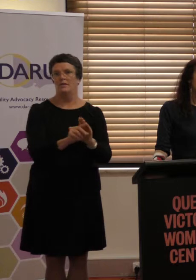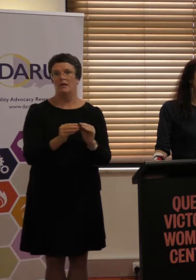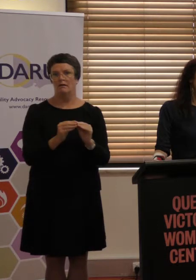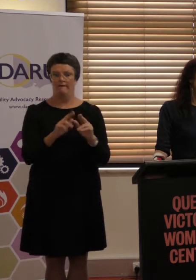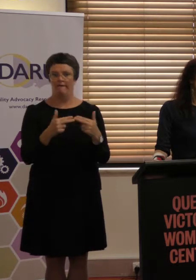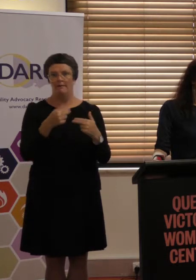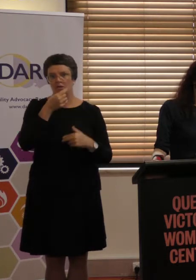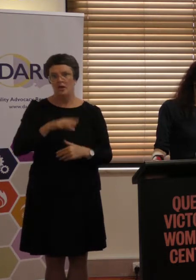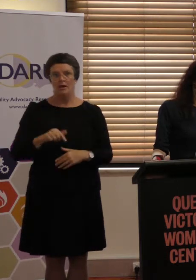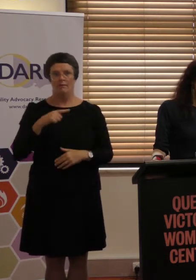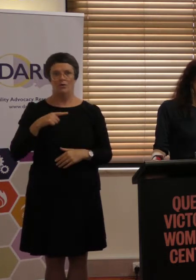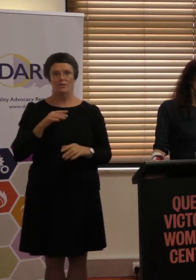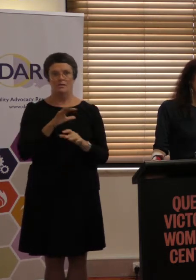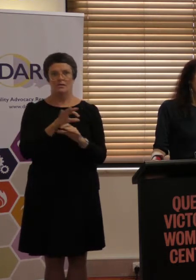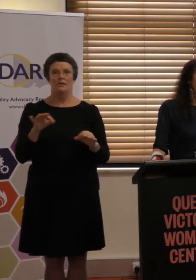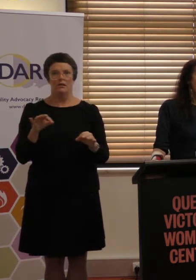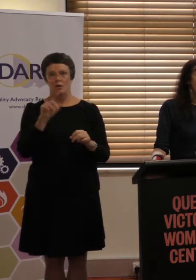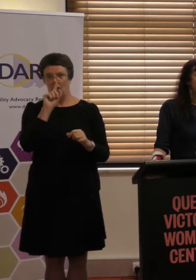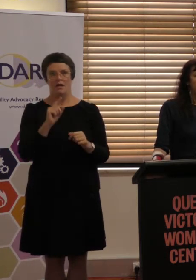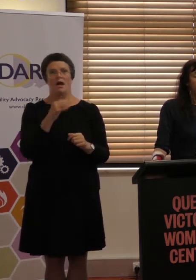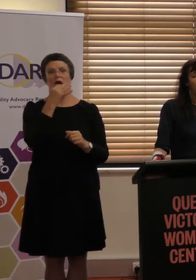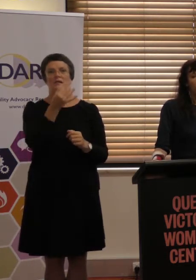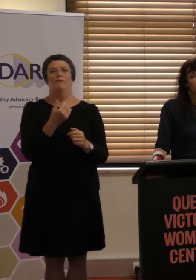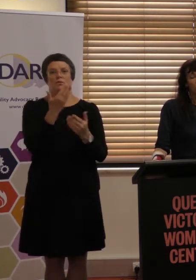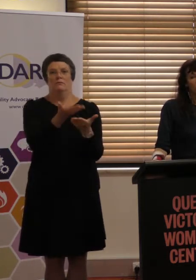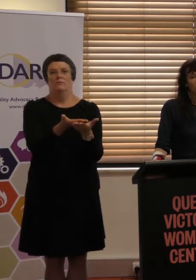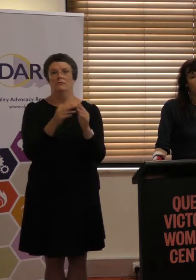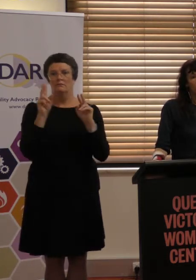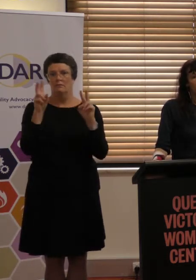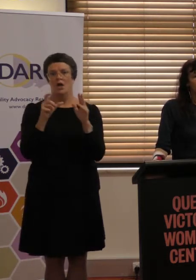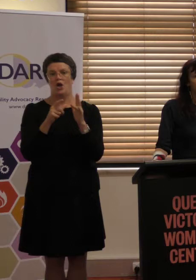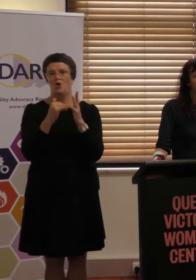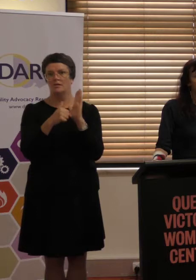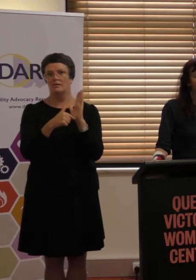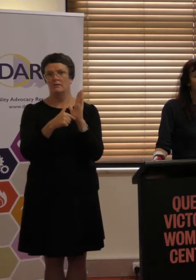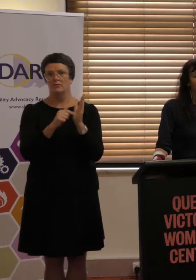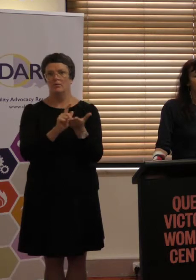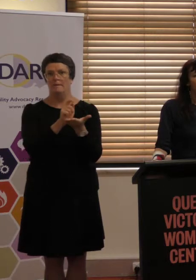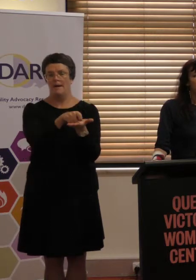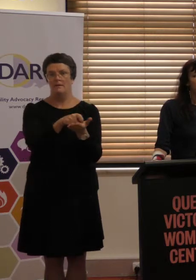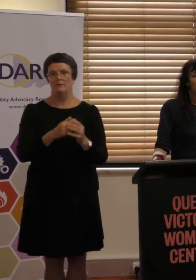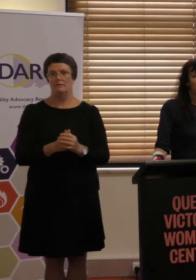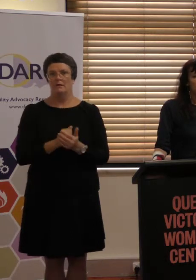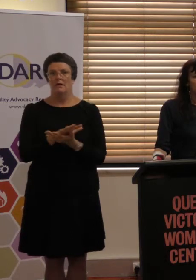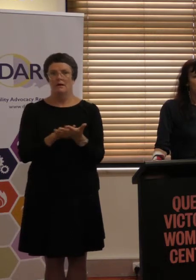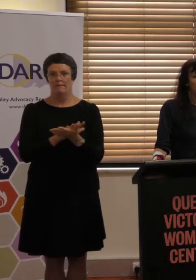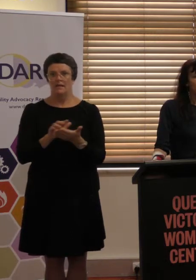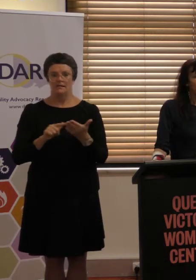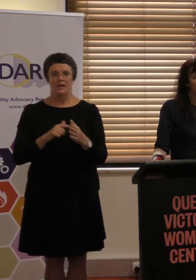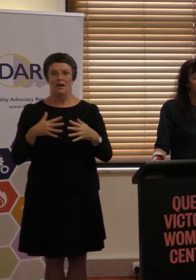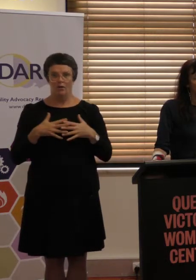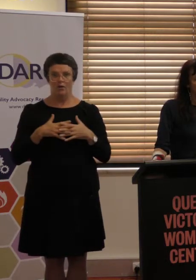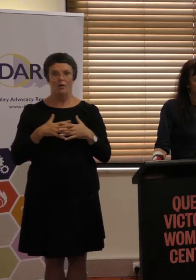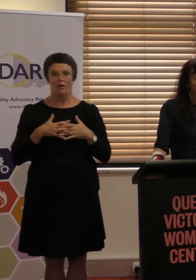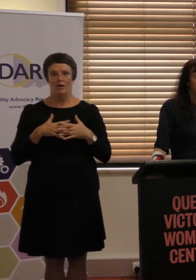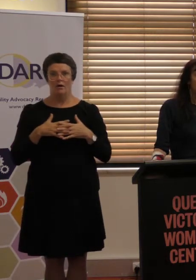because it's a no-cost jurisdiction. And therefore, a law firm will not get any costs back even if